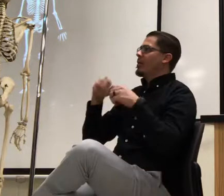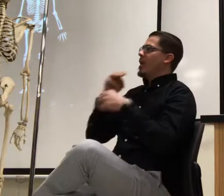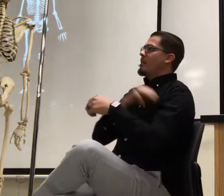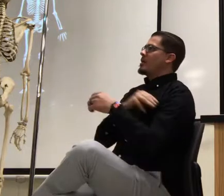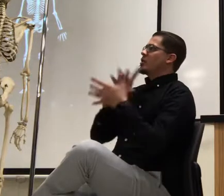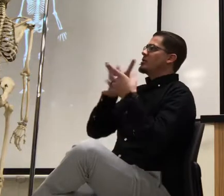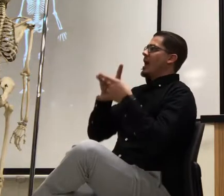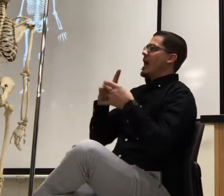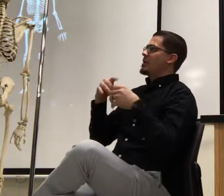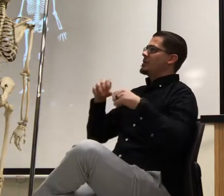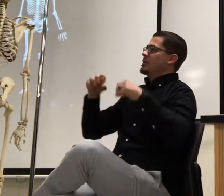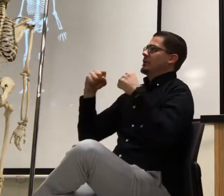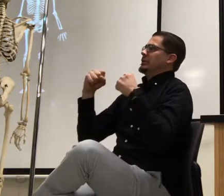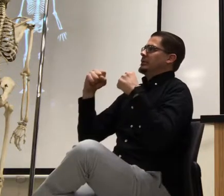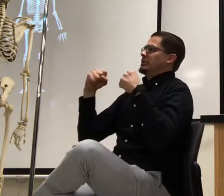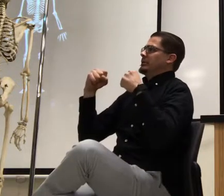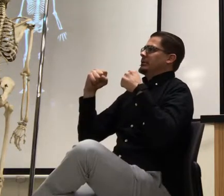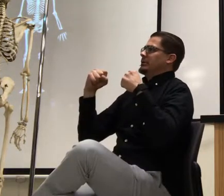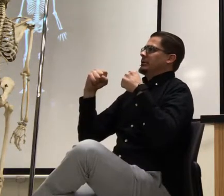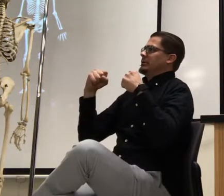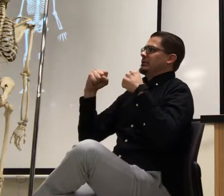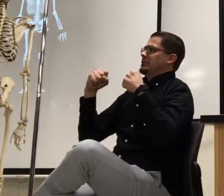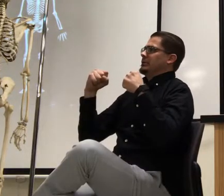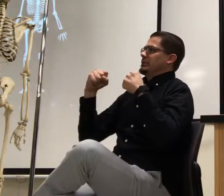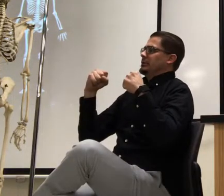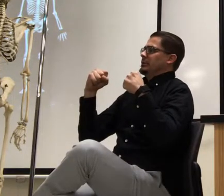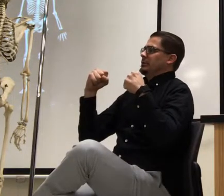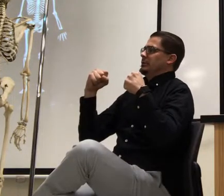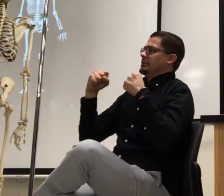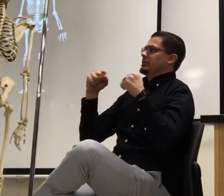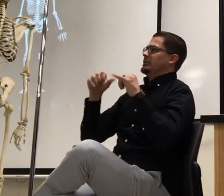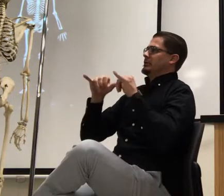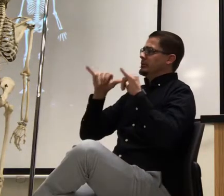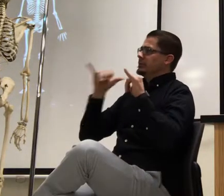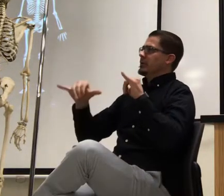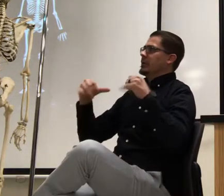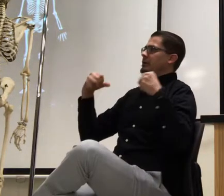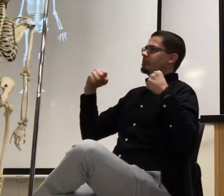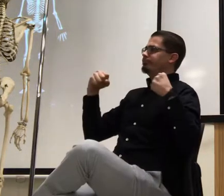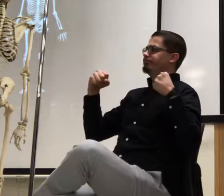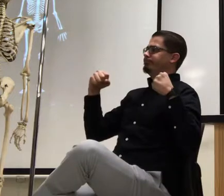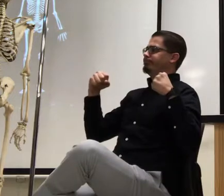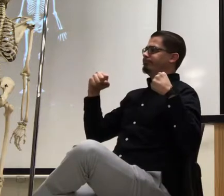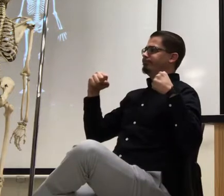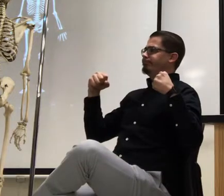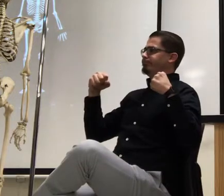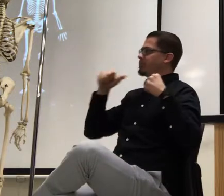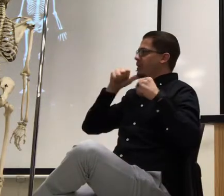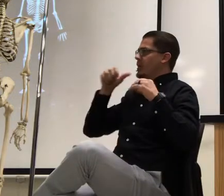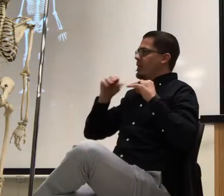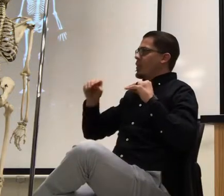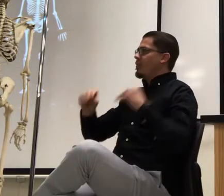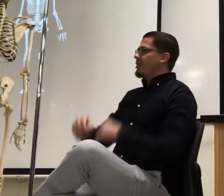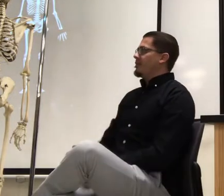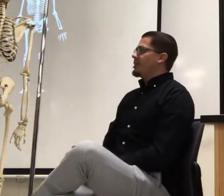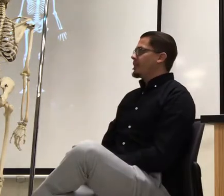that attach there just tense on all sides to just stabilize it so it doesn't move.